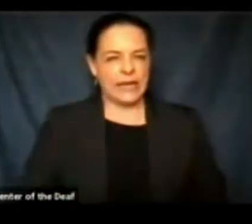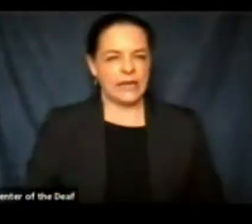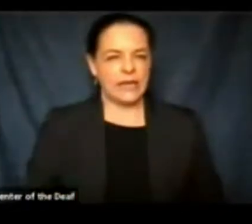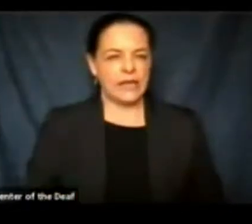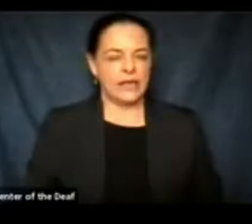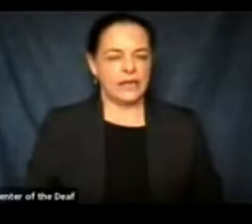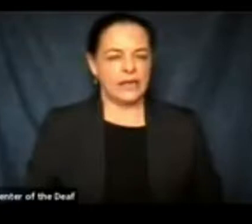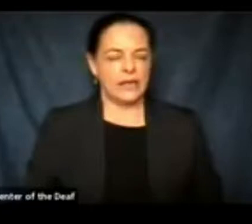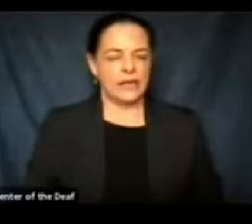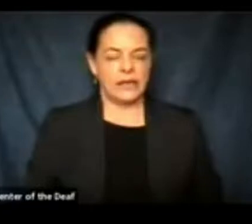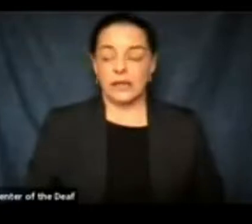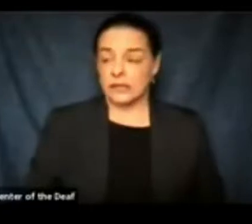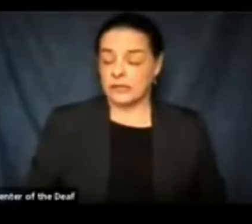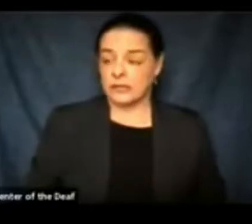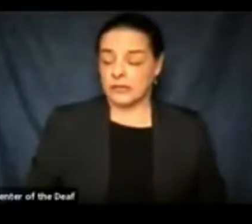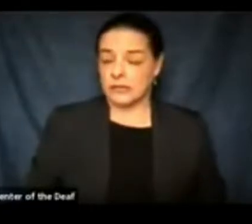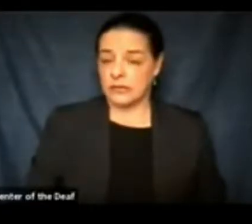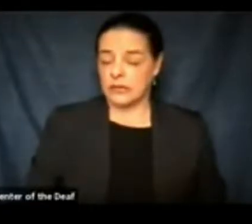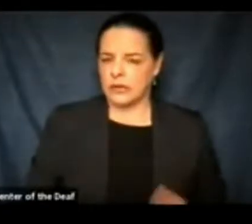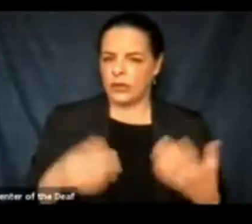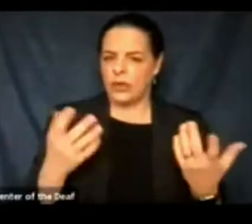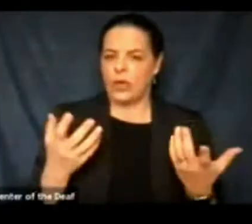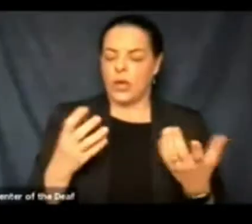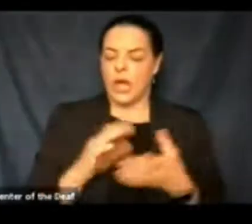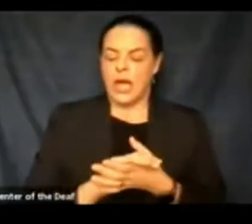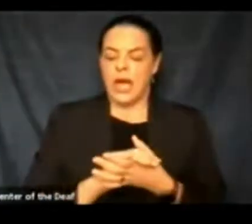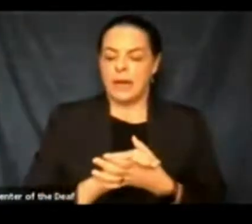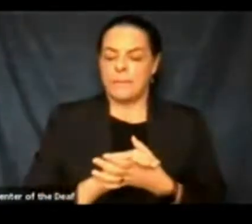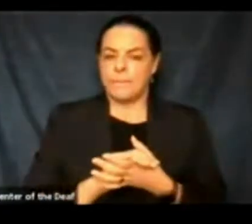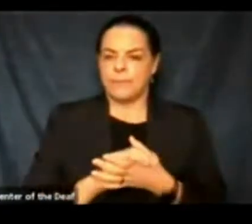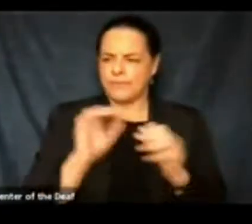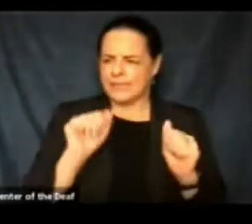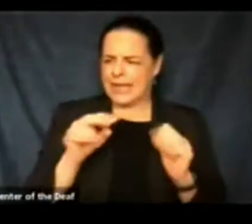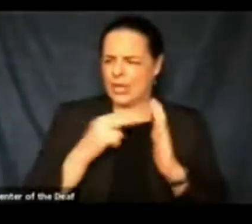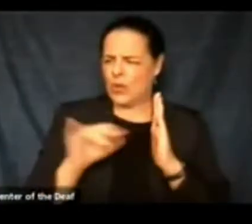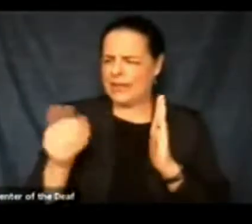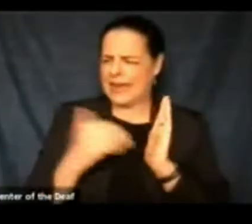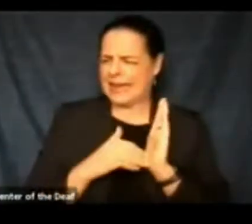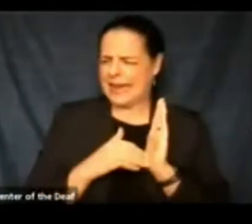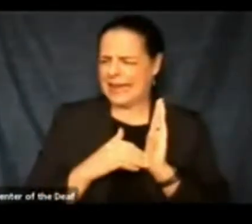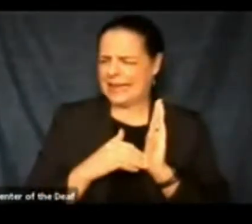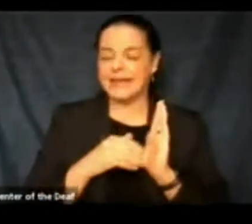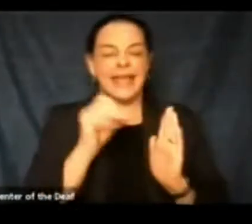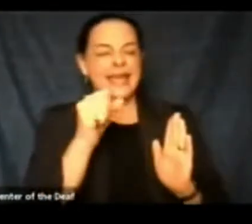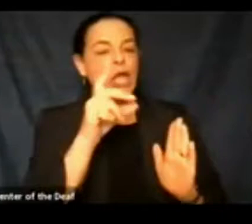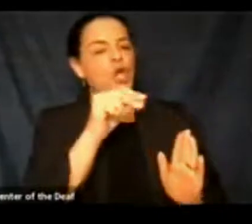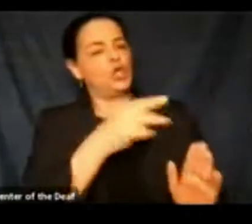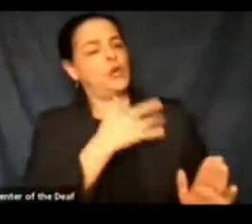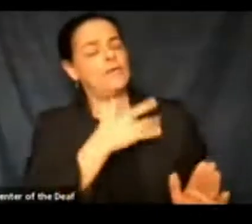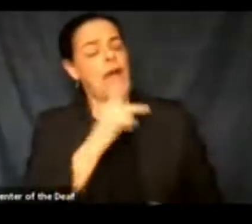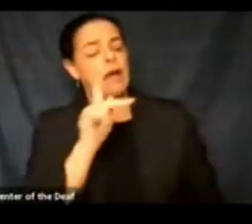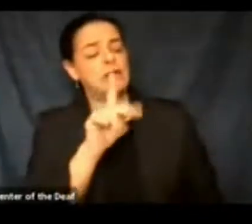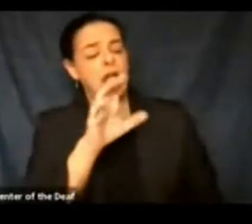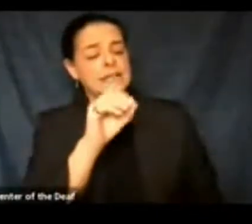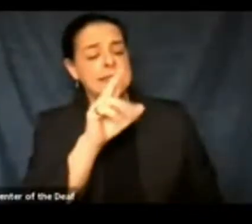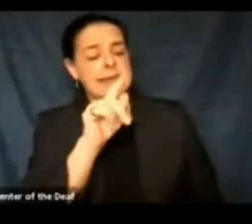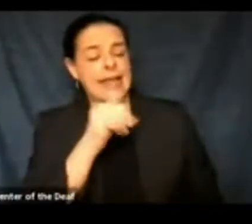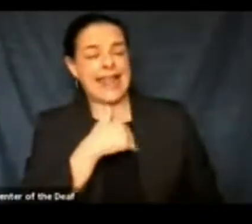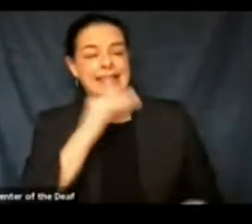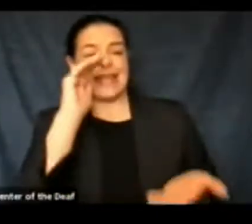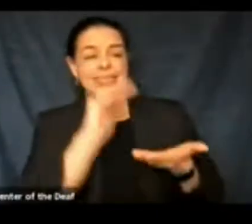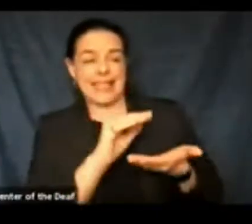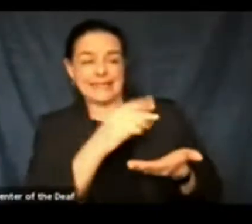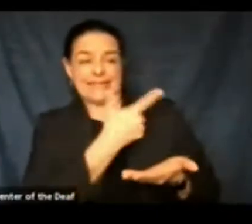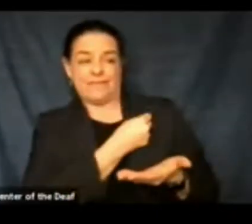Wait, with that, yeah, can you read that one more time? Sorry. Yeah. Do you feel like Knox County has fewer vaccine